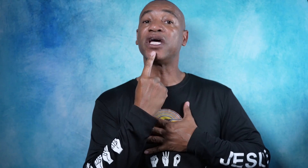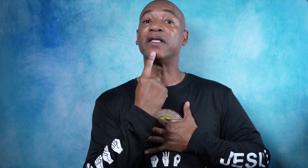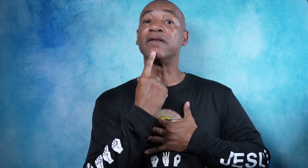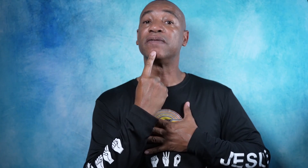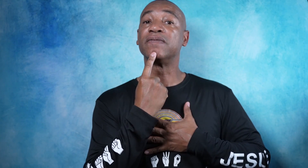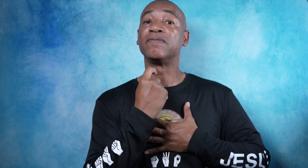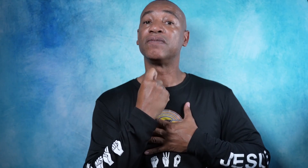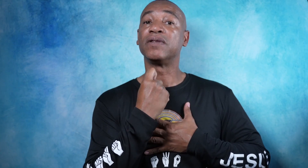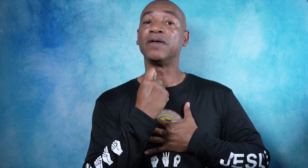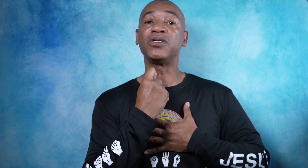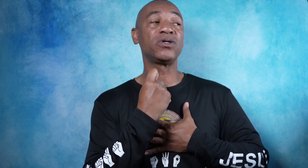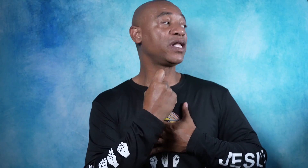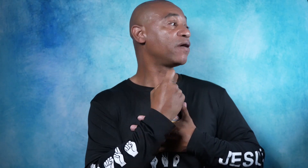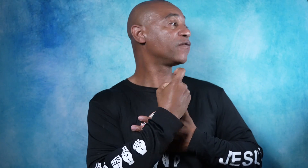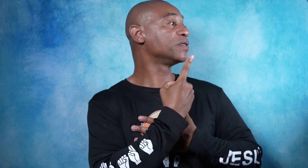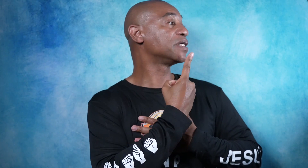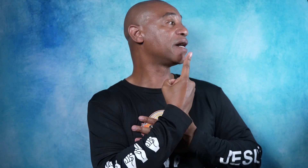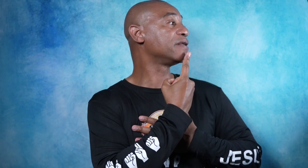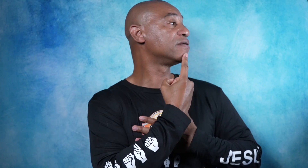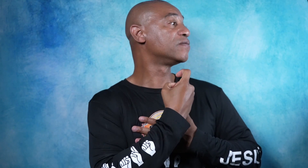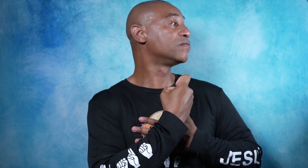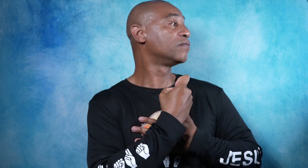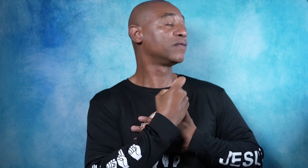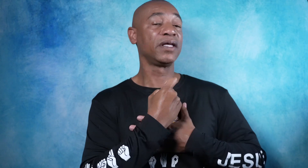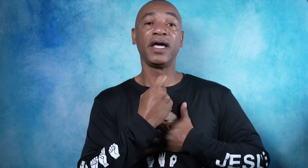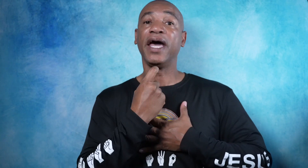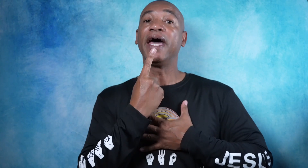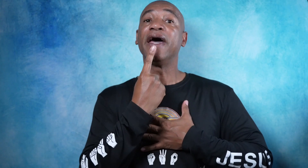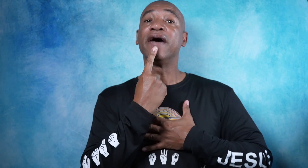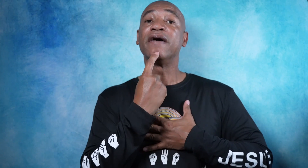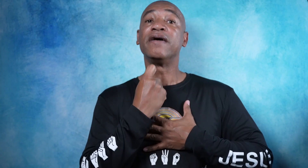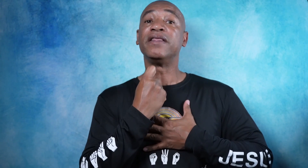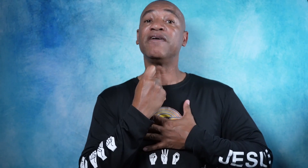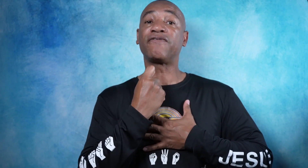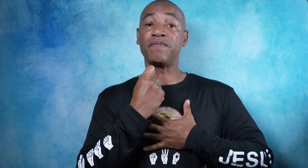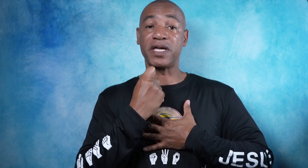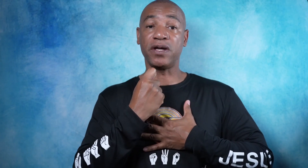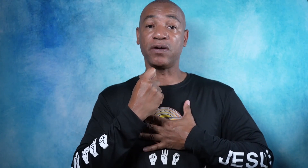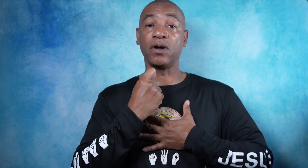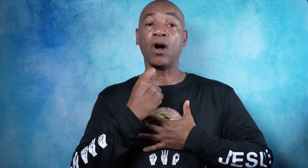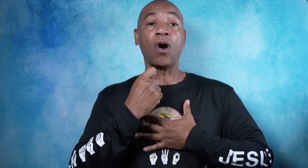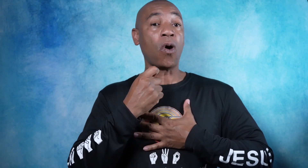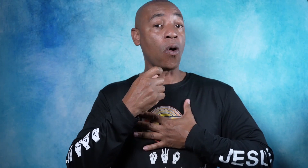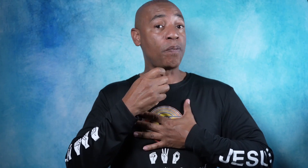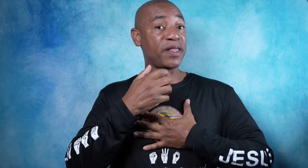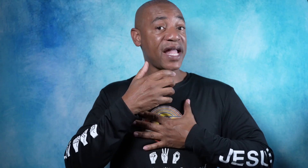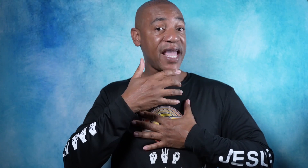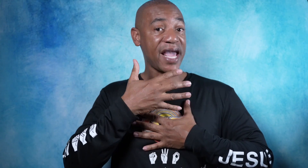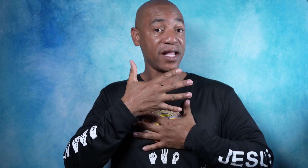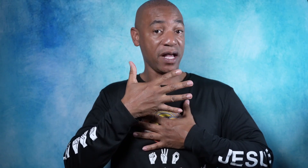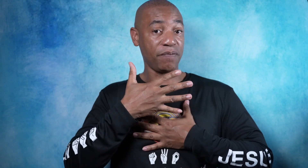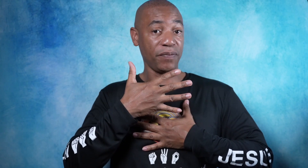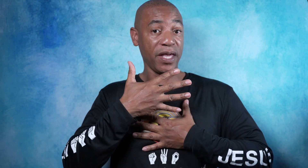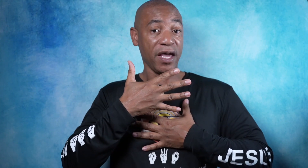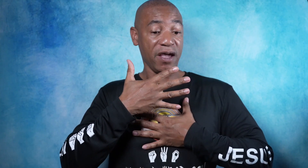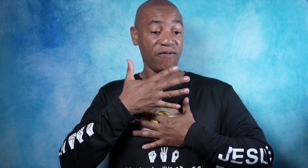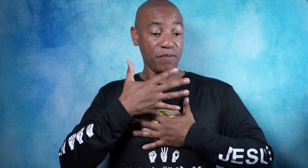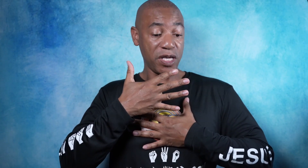chin. Let me show you that from the side. Then from here, open that hand up, and from